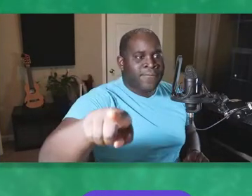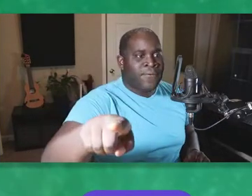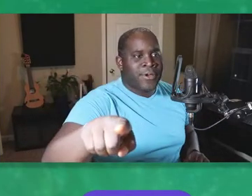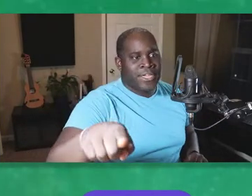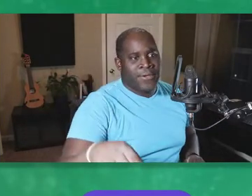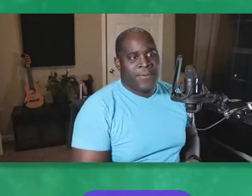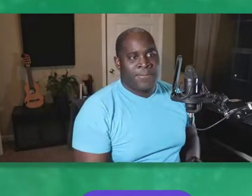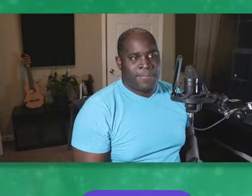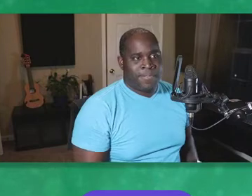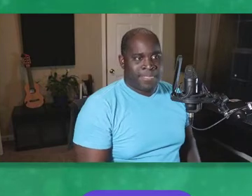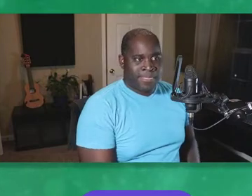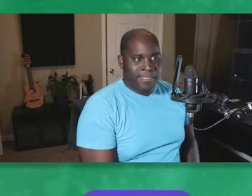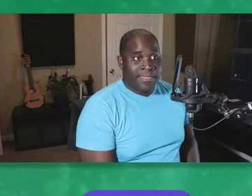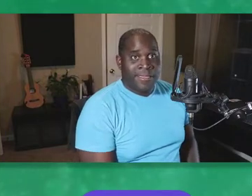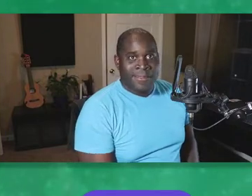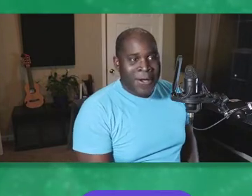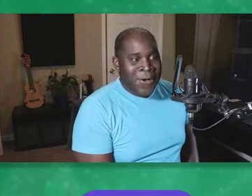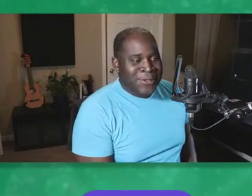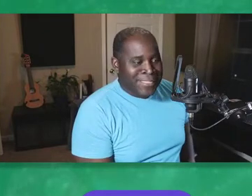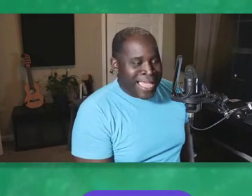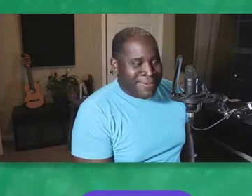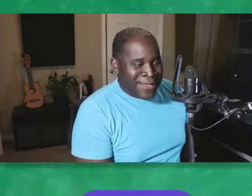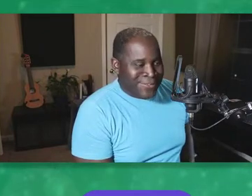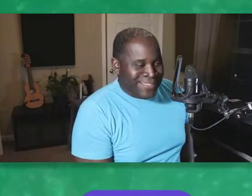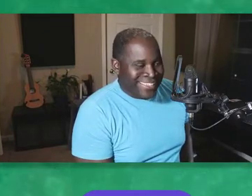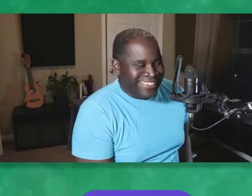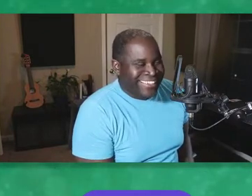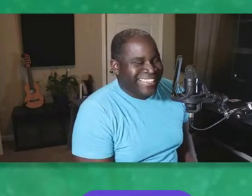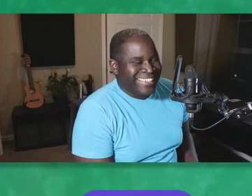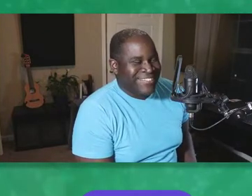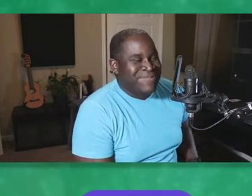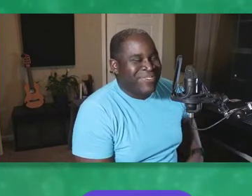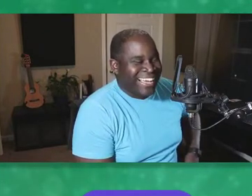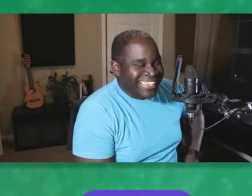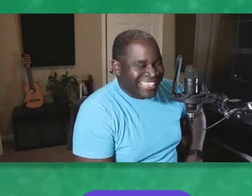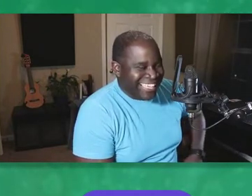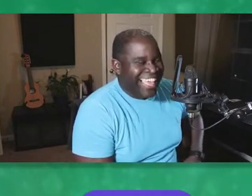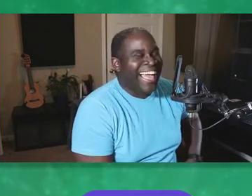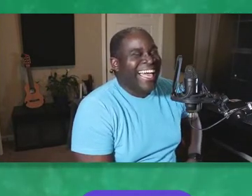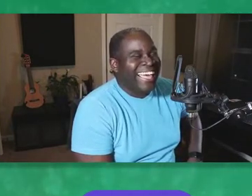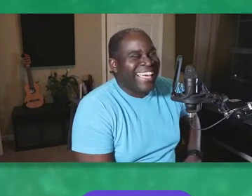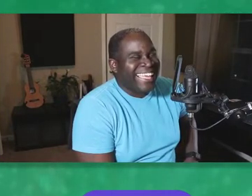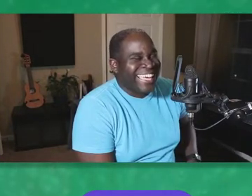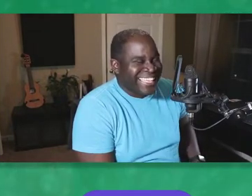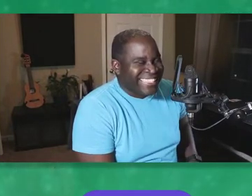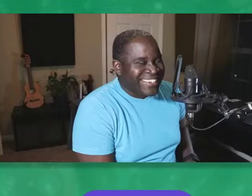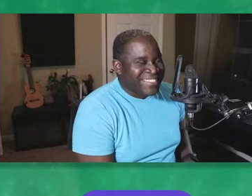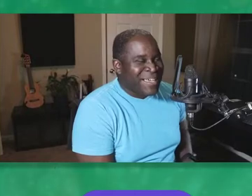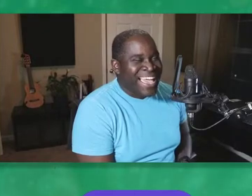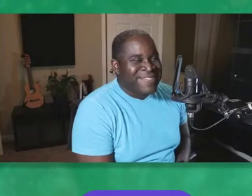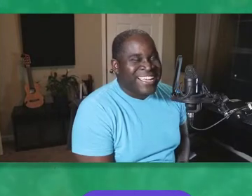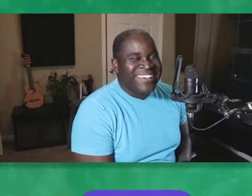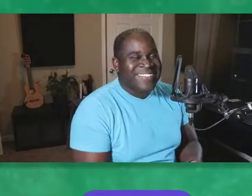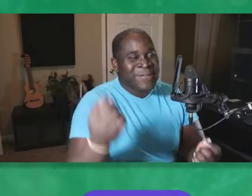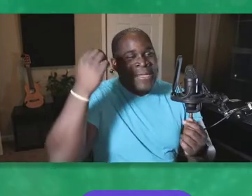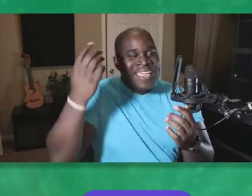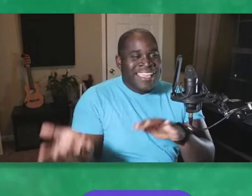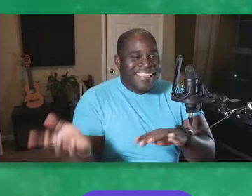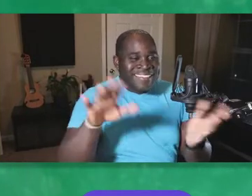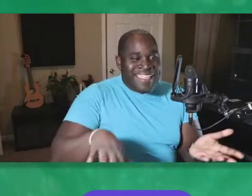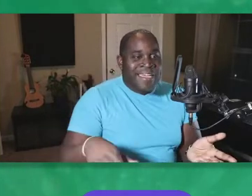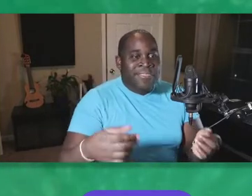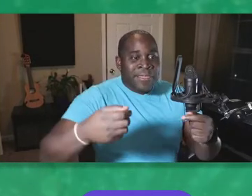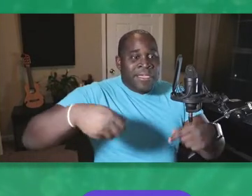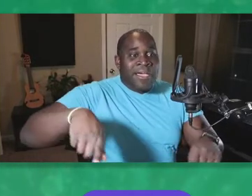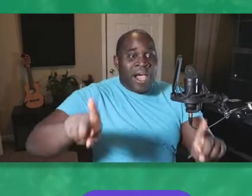opportunity for you. Oh, look at the eyebrows. Punk. breaks. Look at the eyebrows.